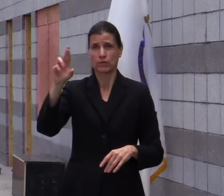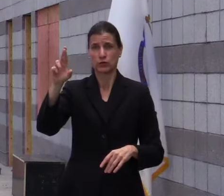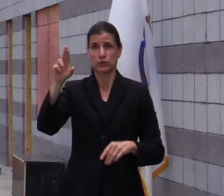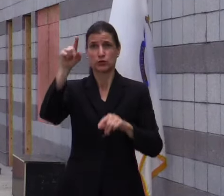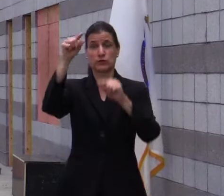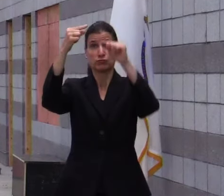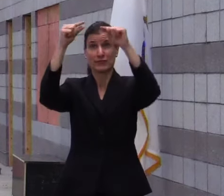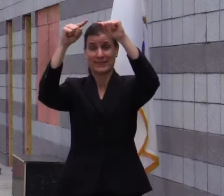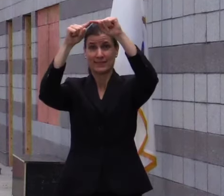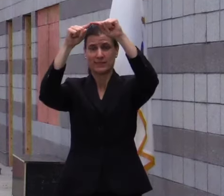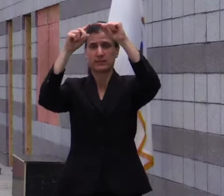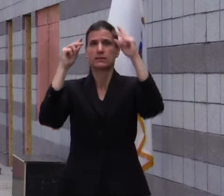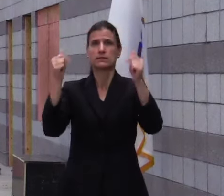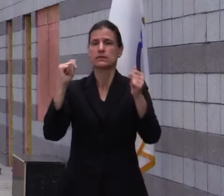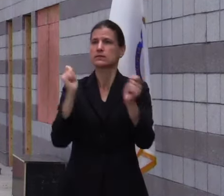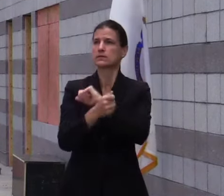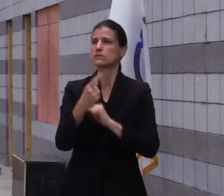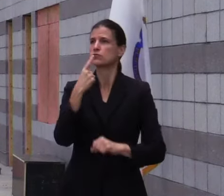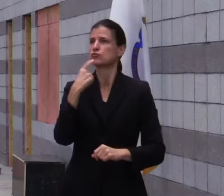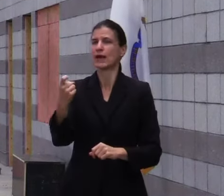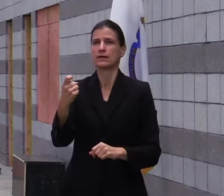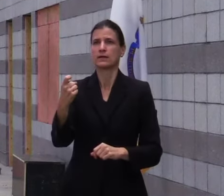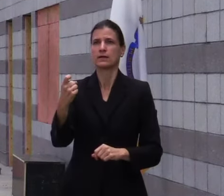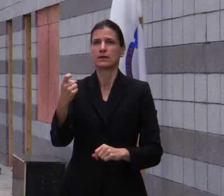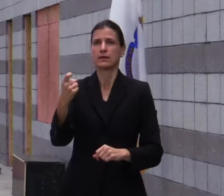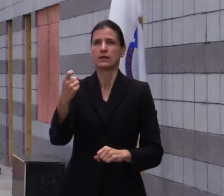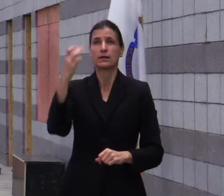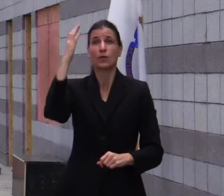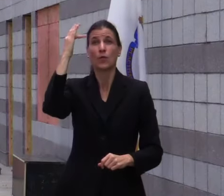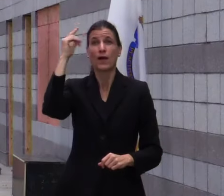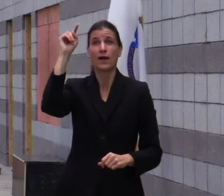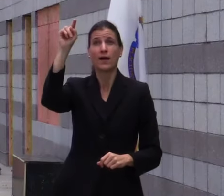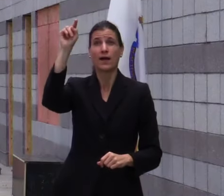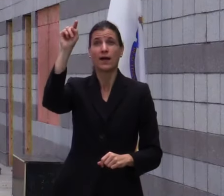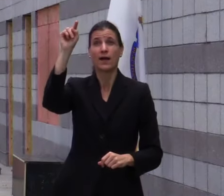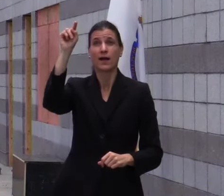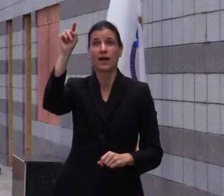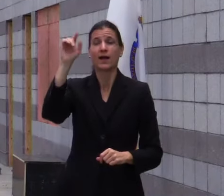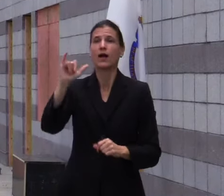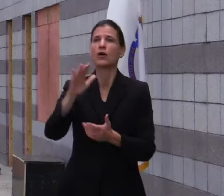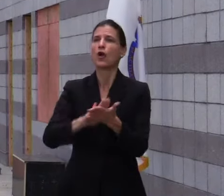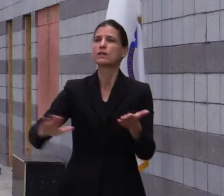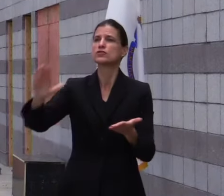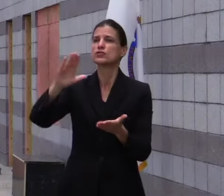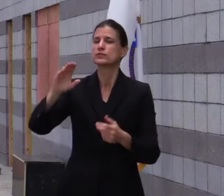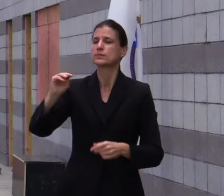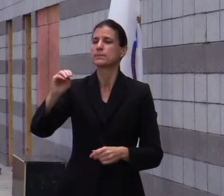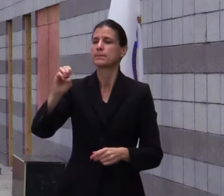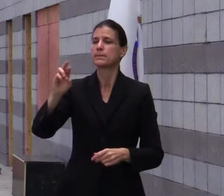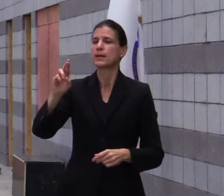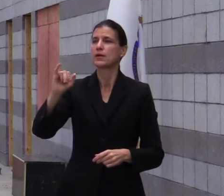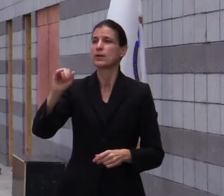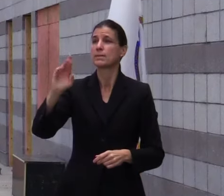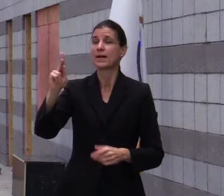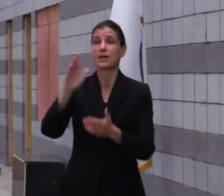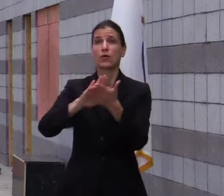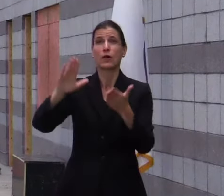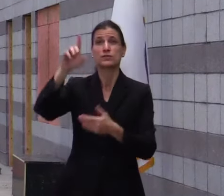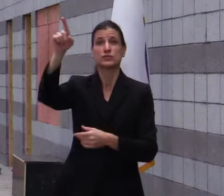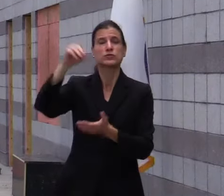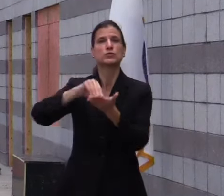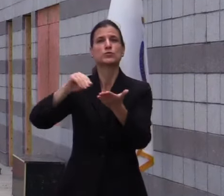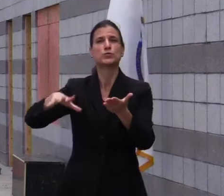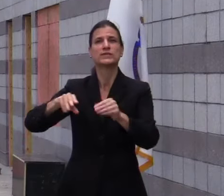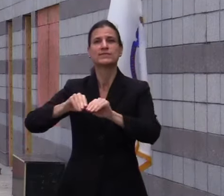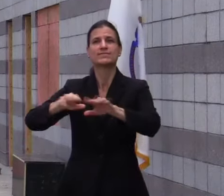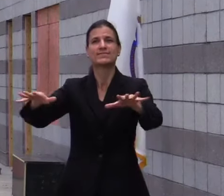College, okay? And it's because of the testing that we're doing in the colleges and the tracing follow-up that made it possible for